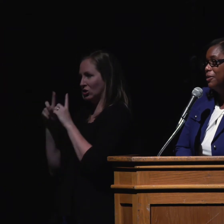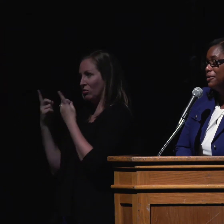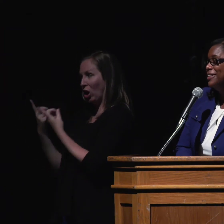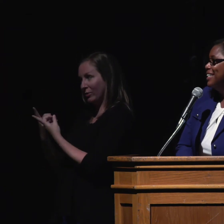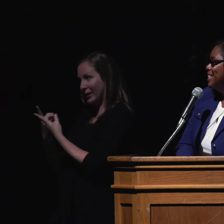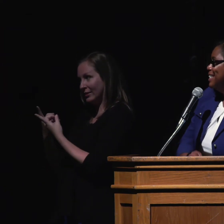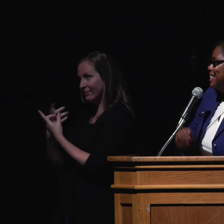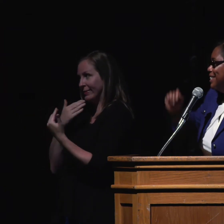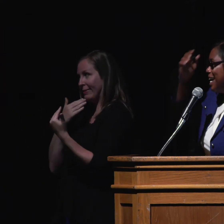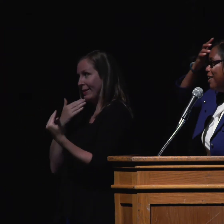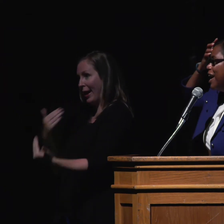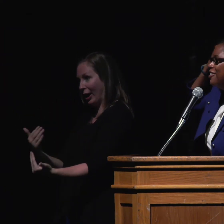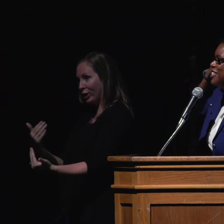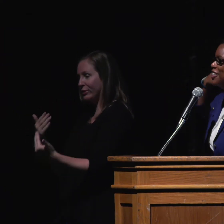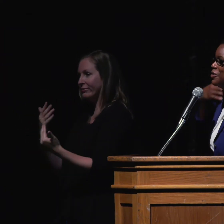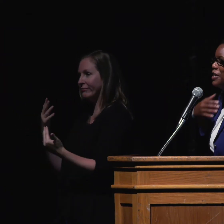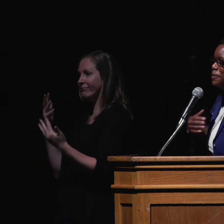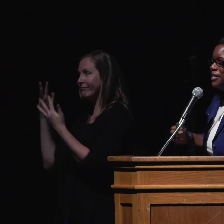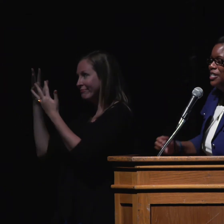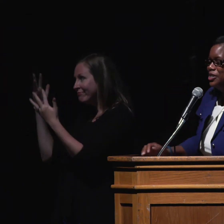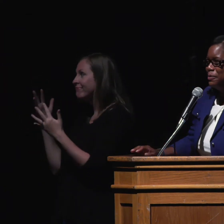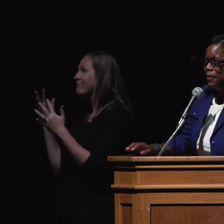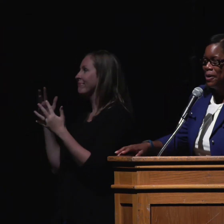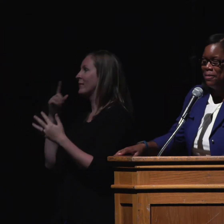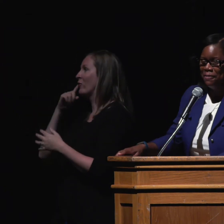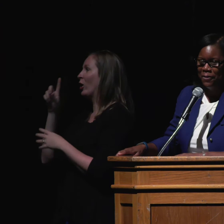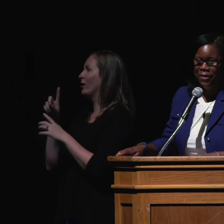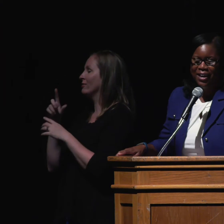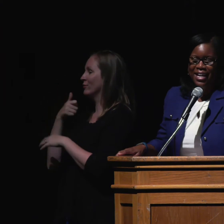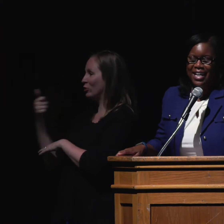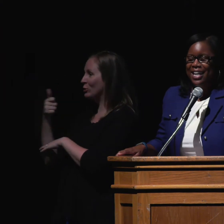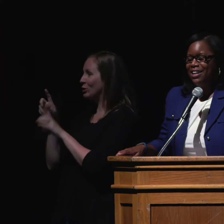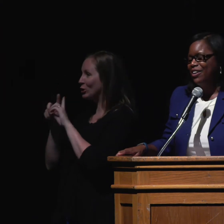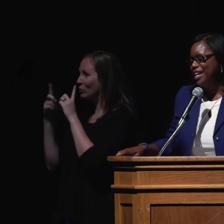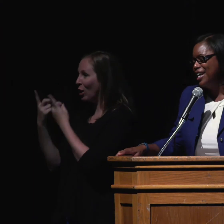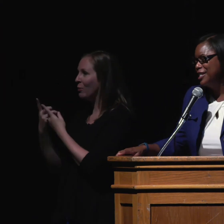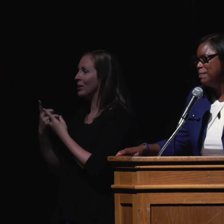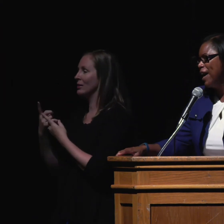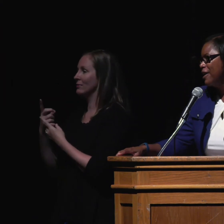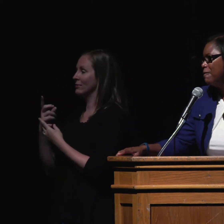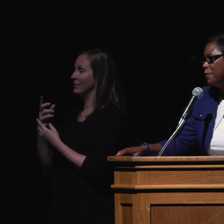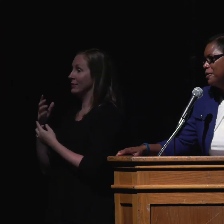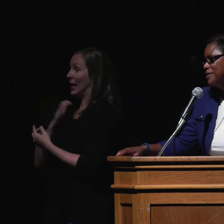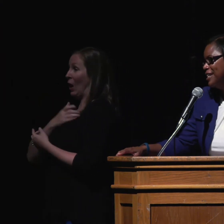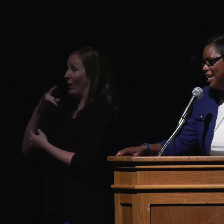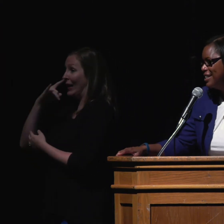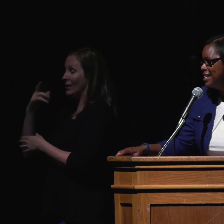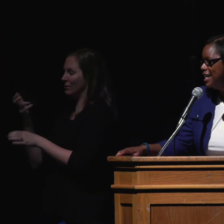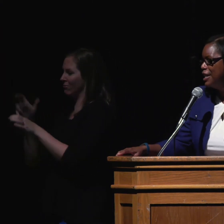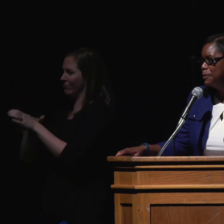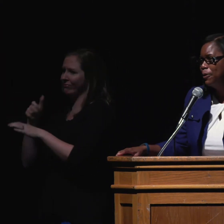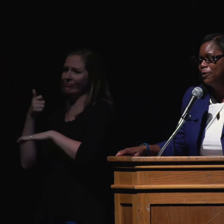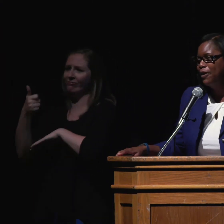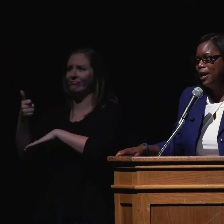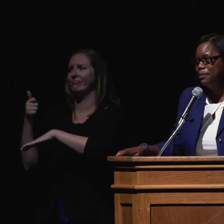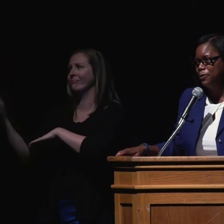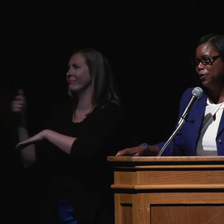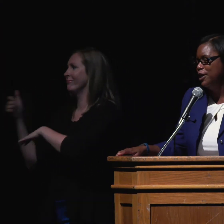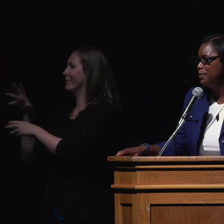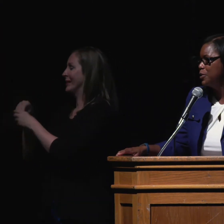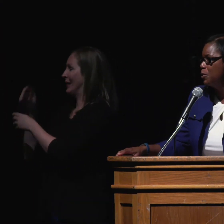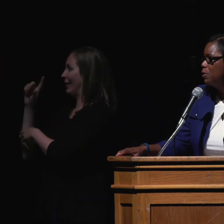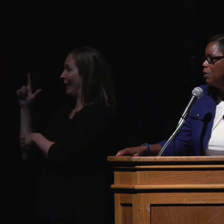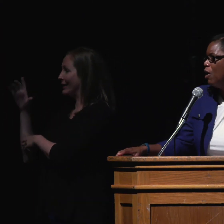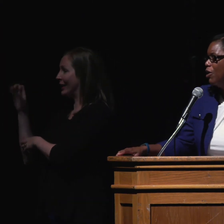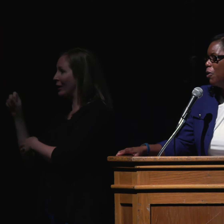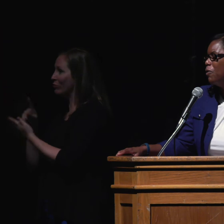department. So shout out to the transportation department for getting our kids back and forth to LCS programs,